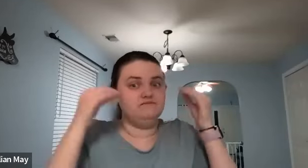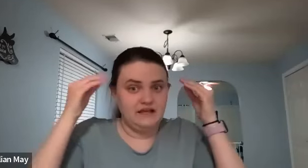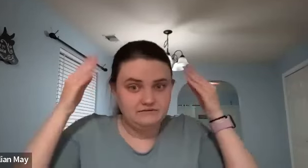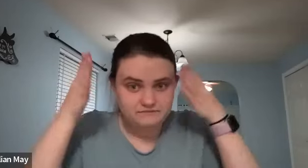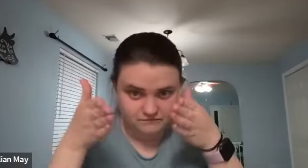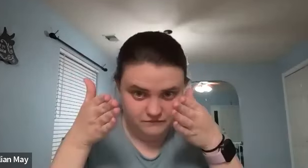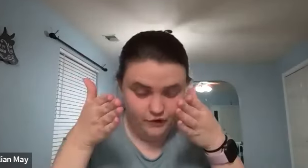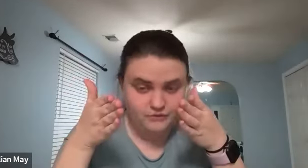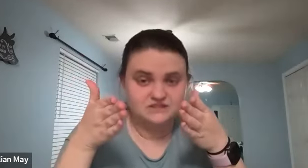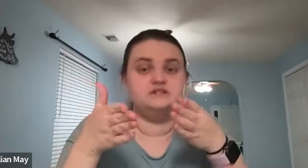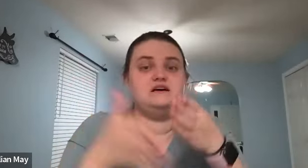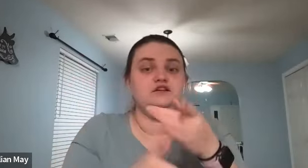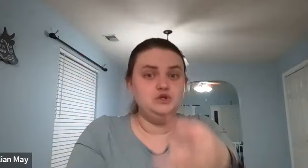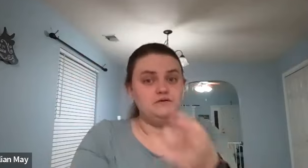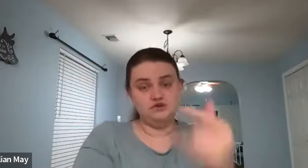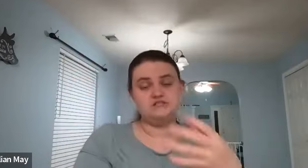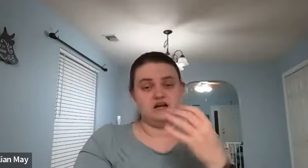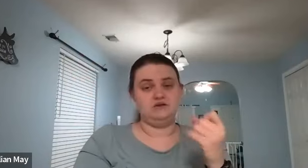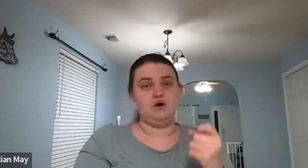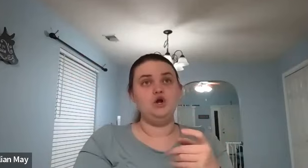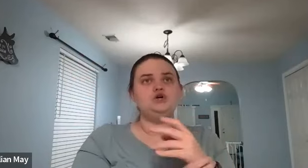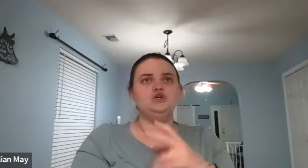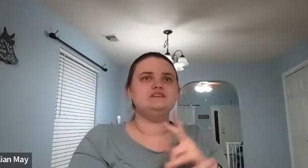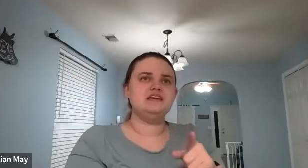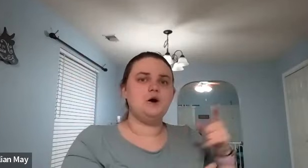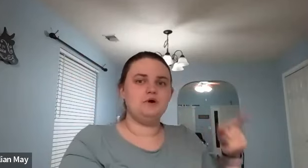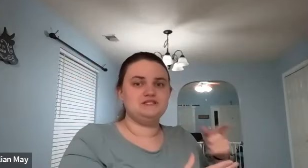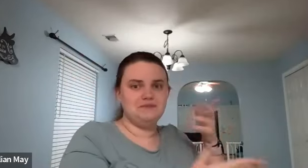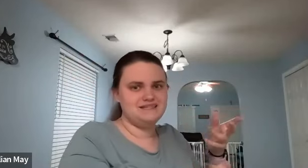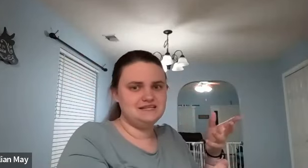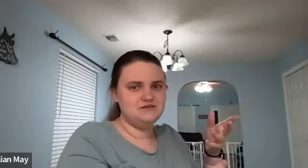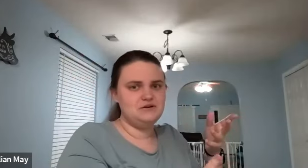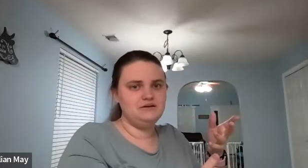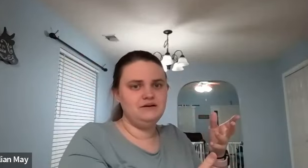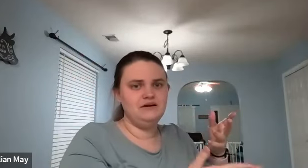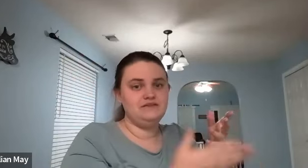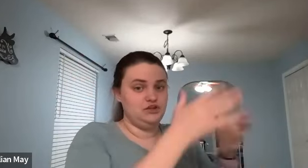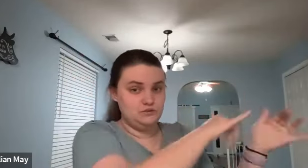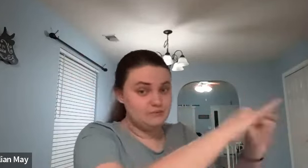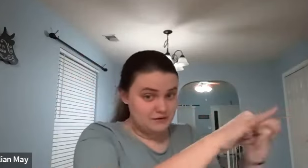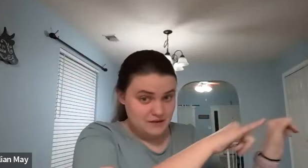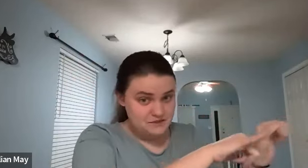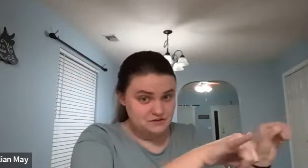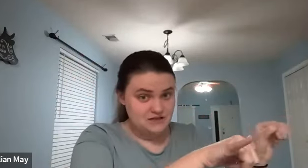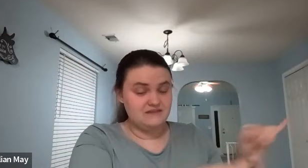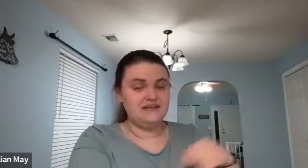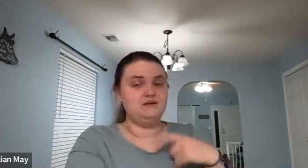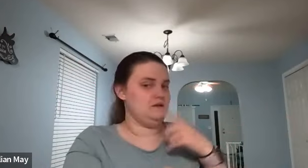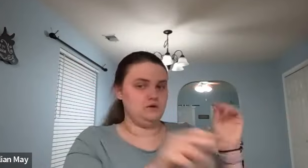like focused on telling you if you're signing it wrong, you can see how a person might sign it wrong that you might be doing. And then he can be like, oh,